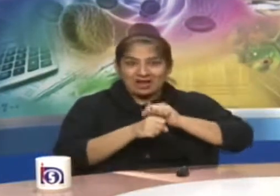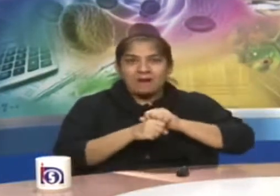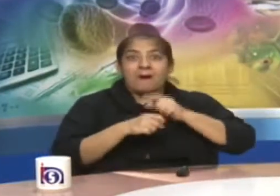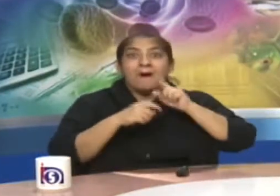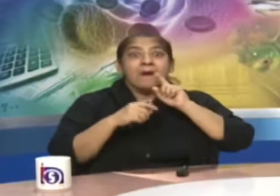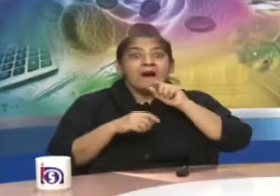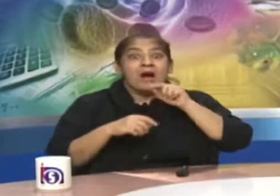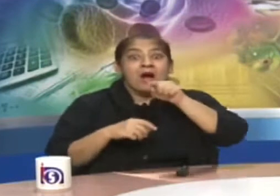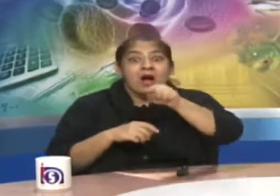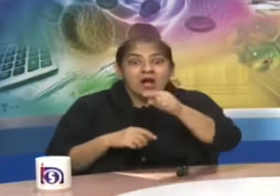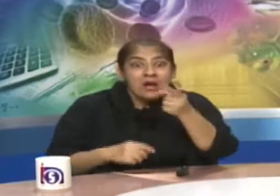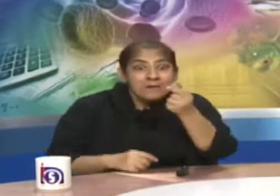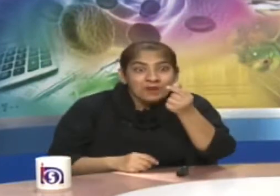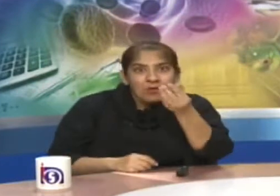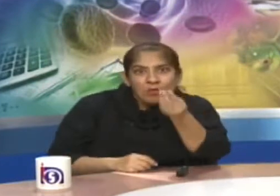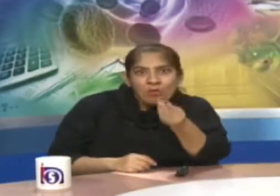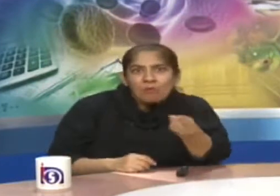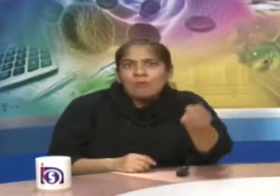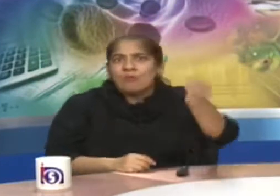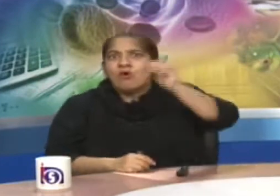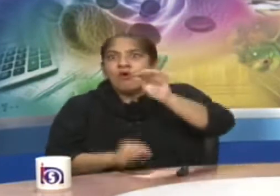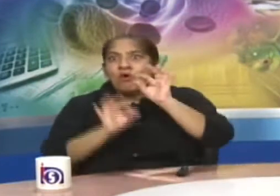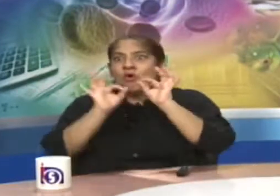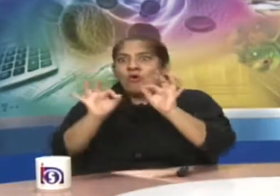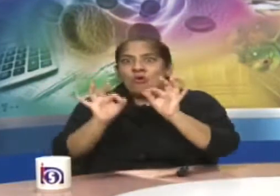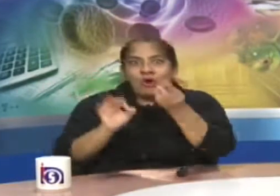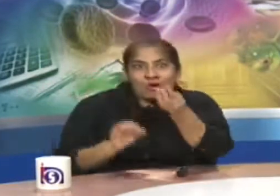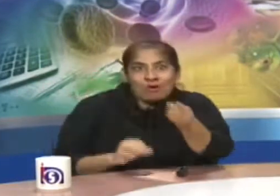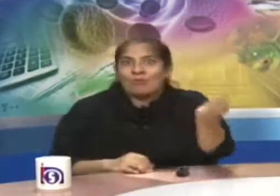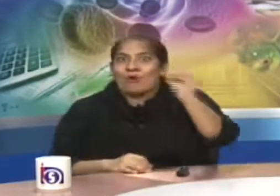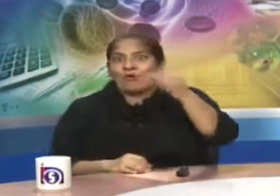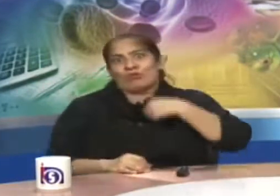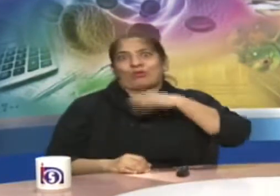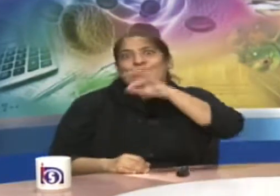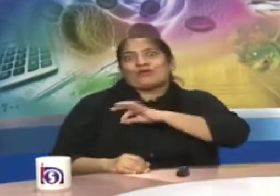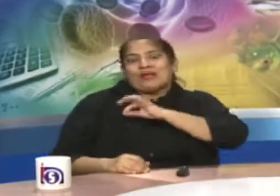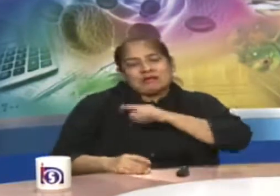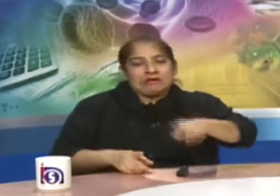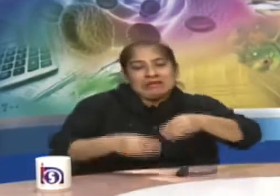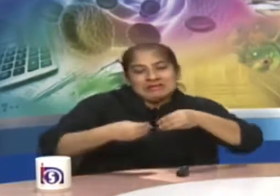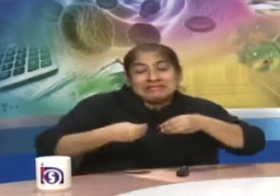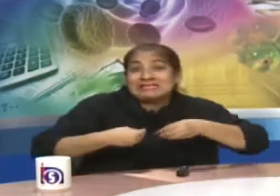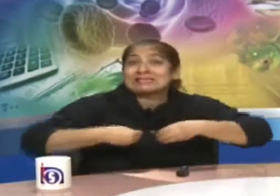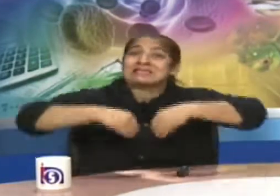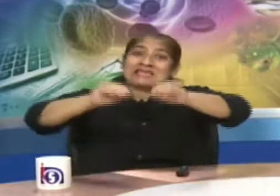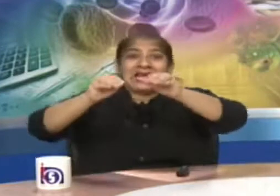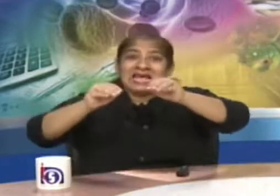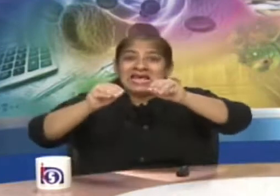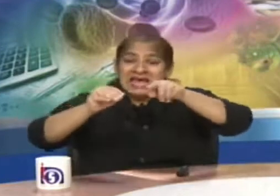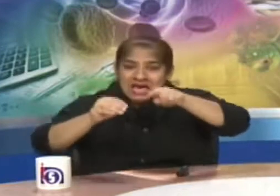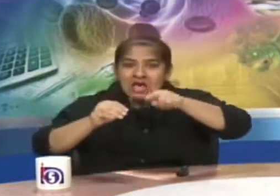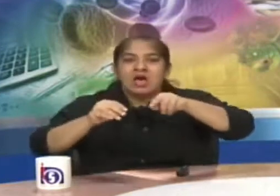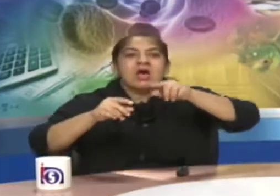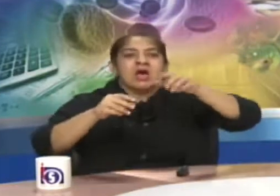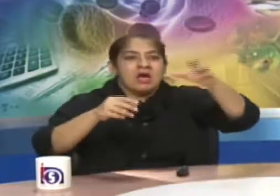share, I am working and there is an increase in some value and I thought